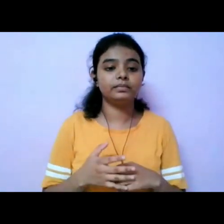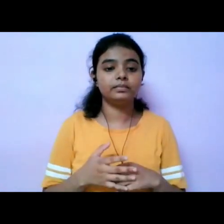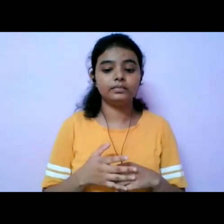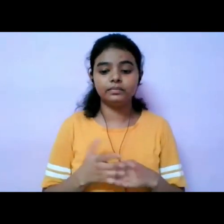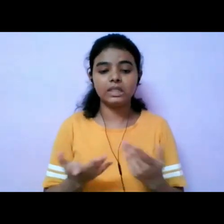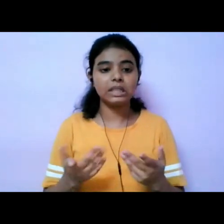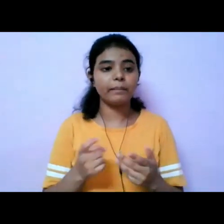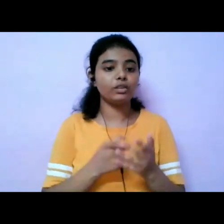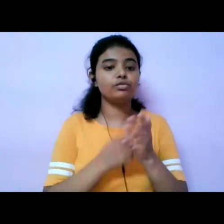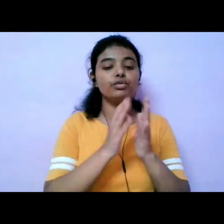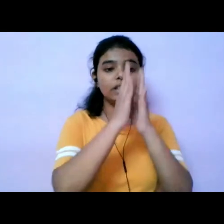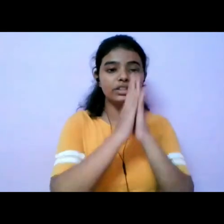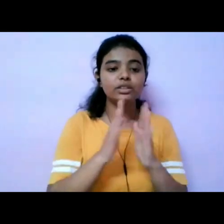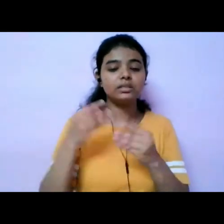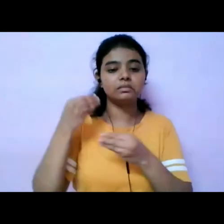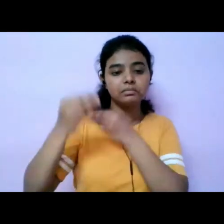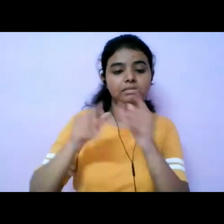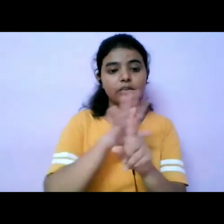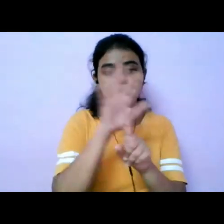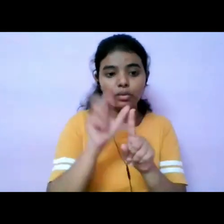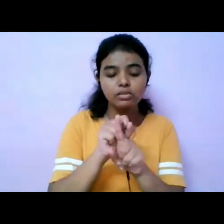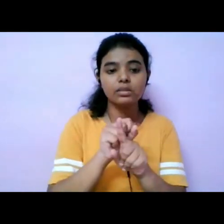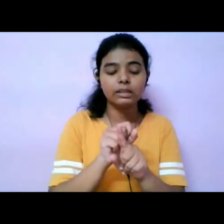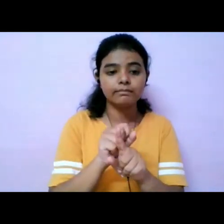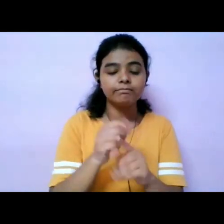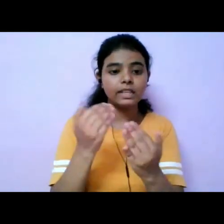saving religious traditions